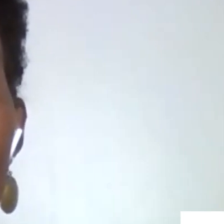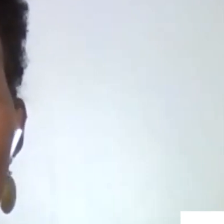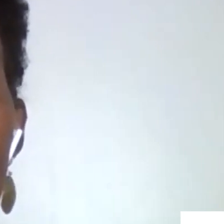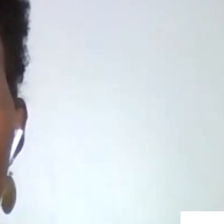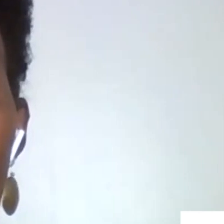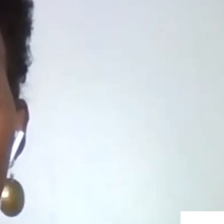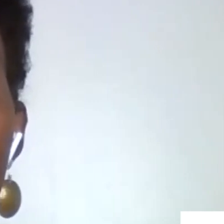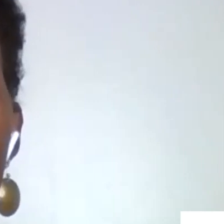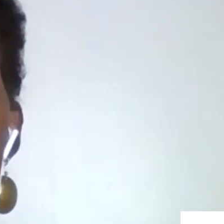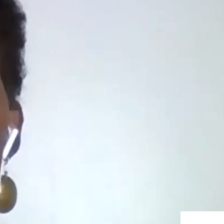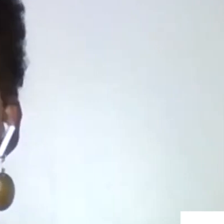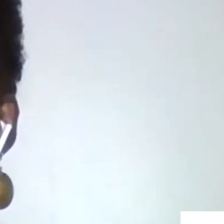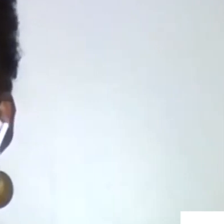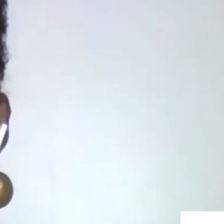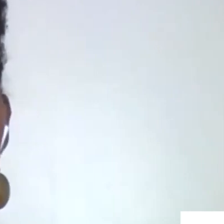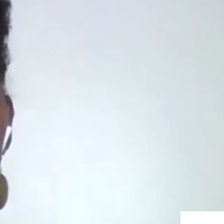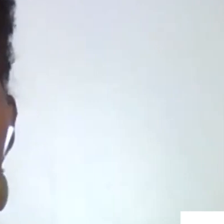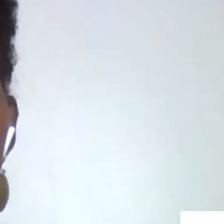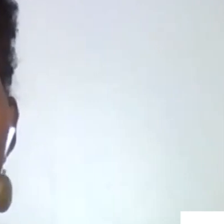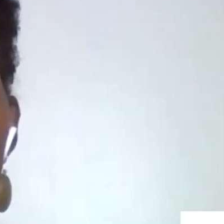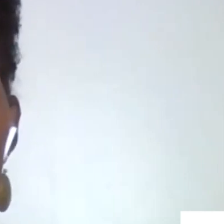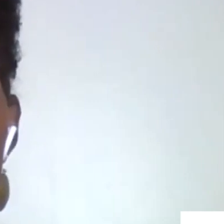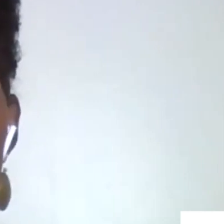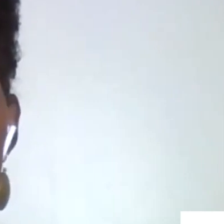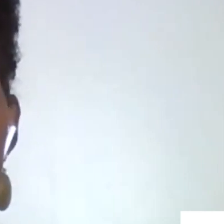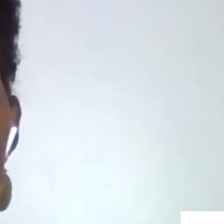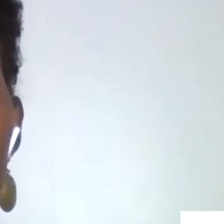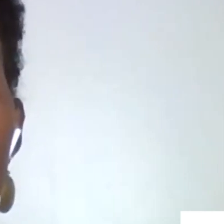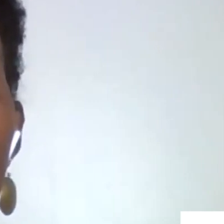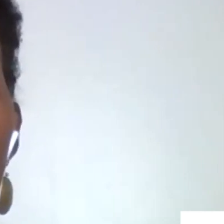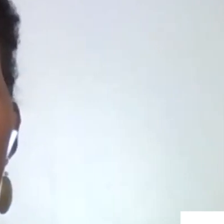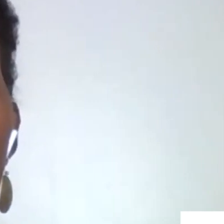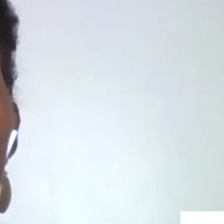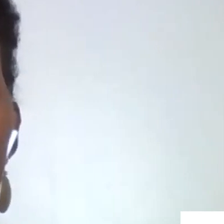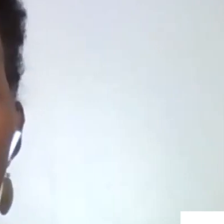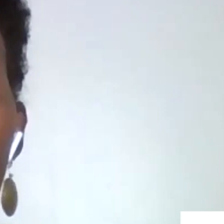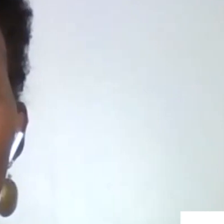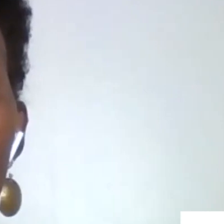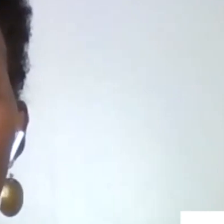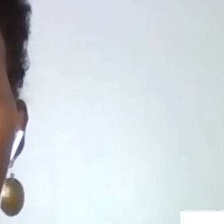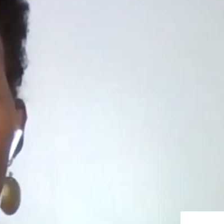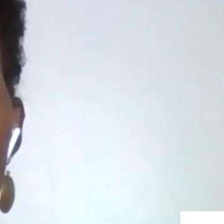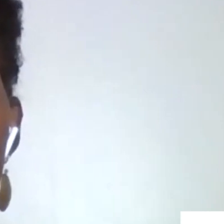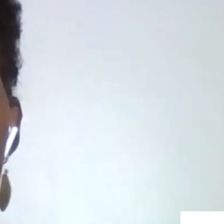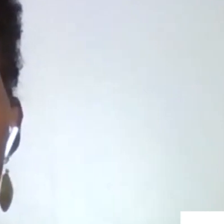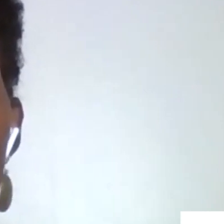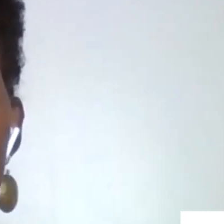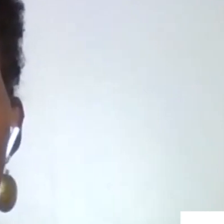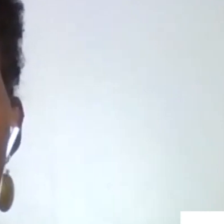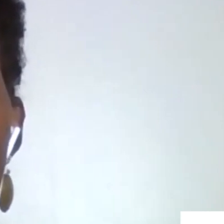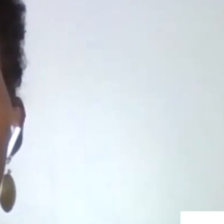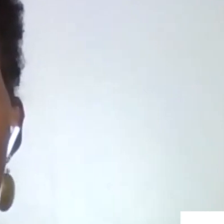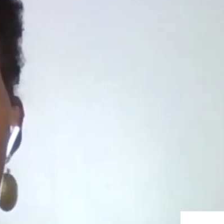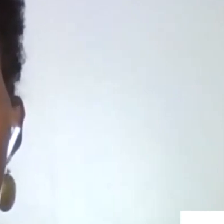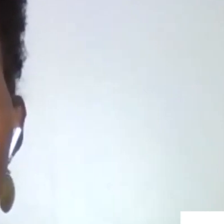it, kindly subscribe. Allow me to just let you know why we started this series. Did you know that 22% of